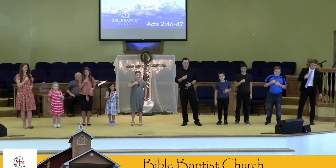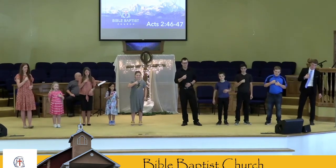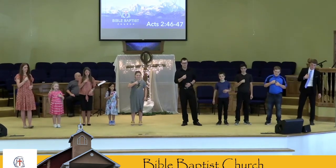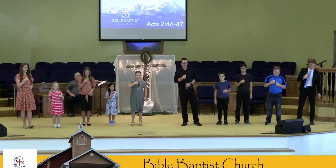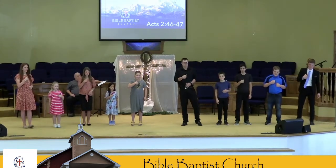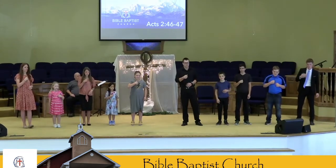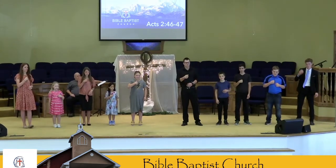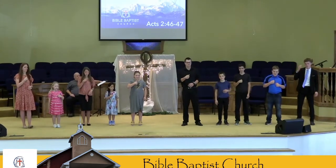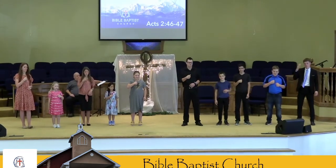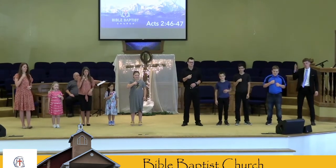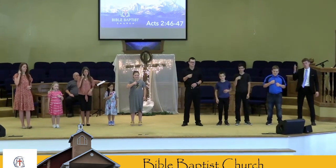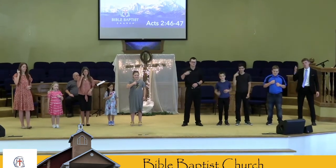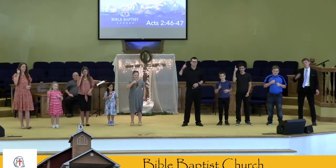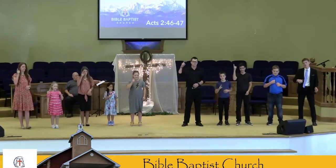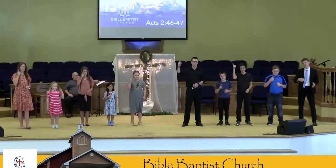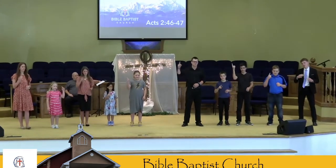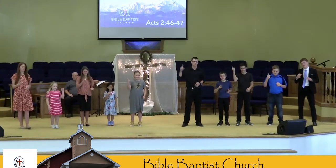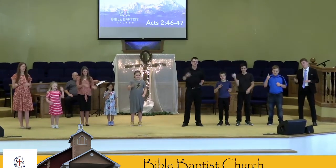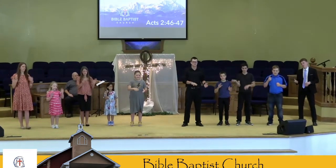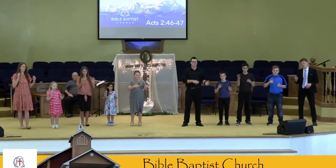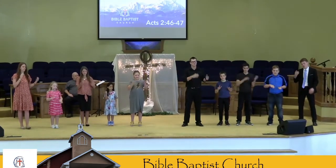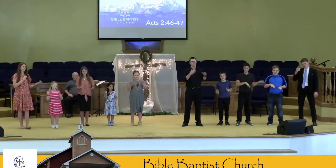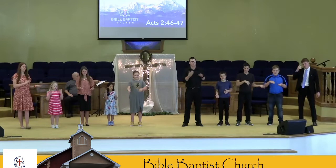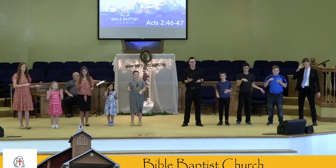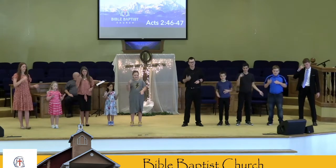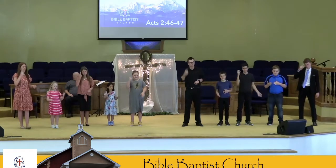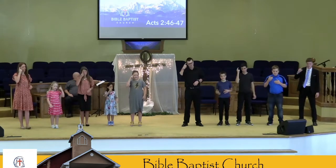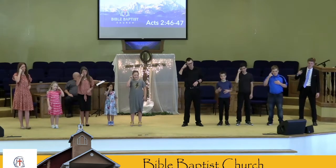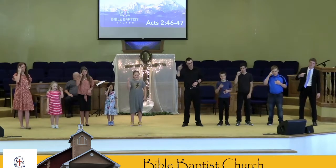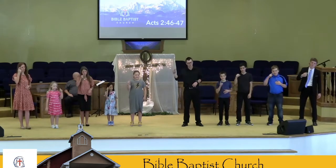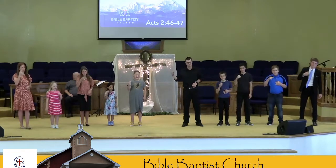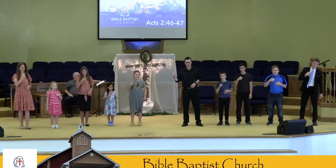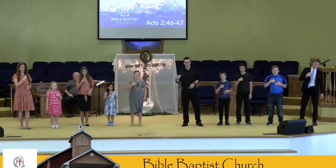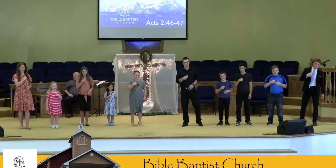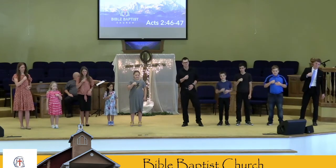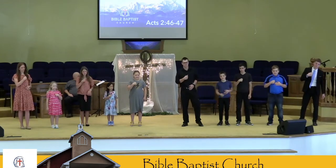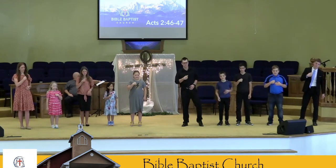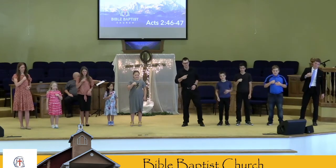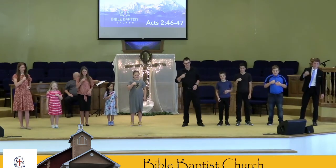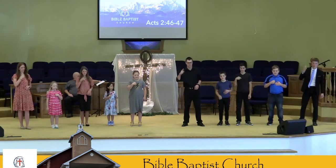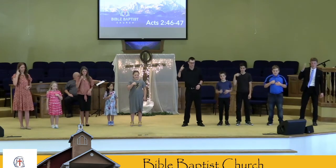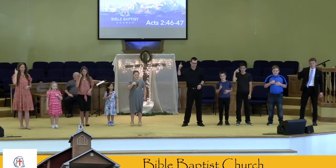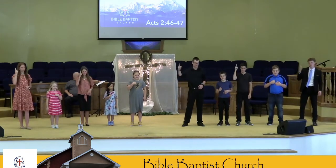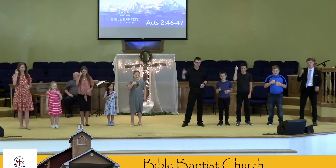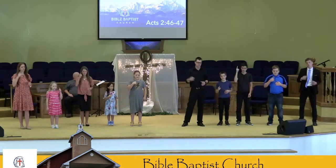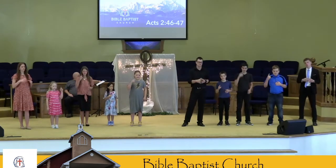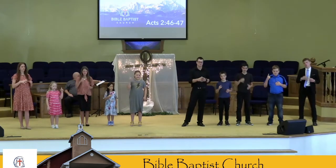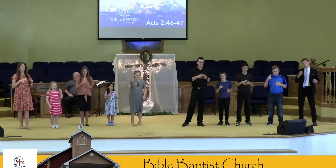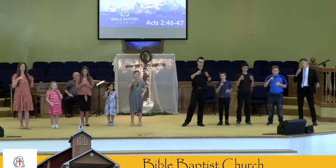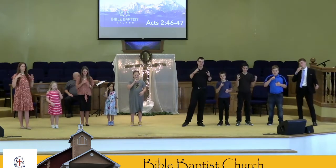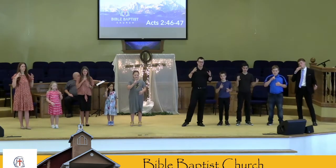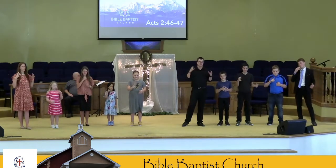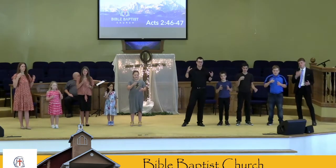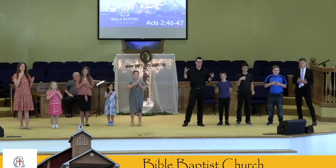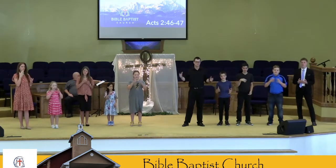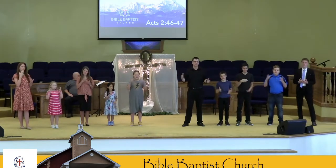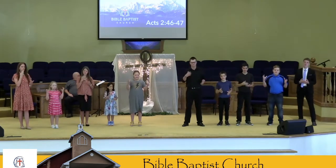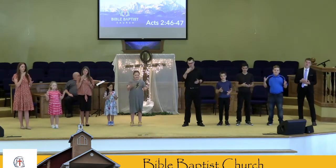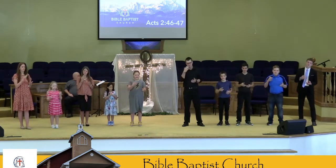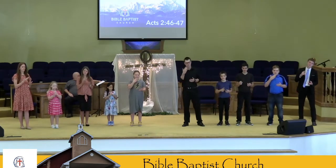me. He died for me. He's so good